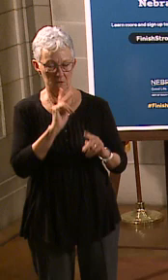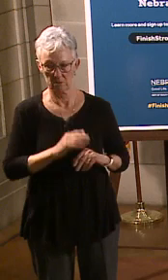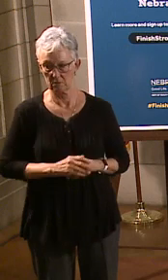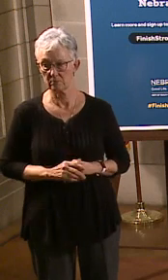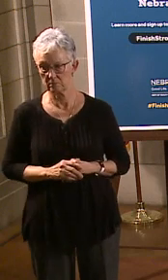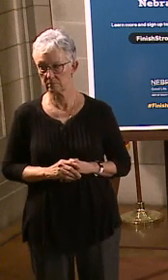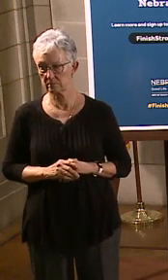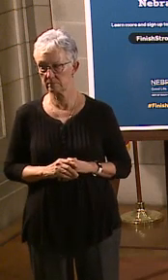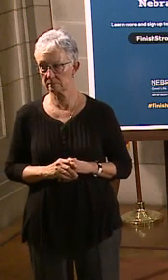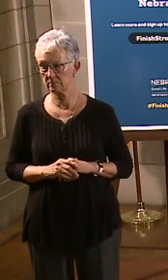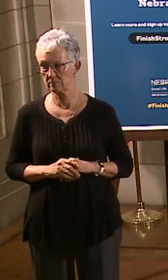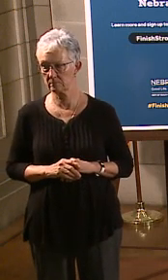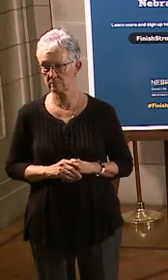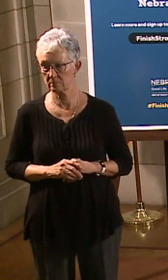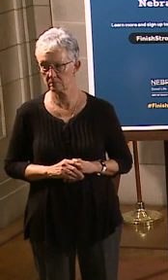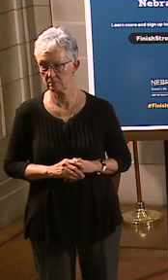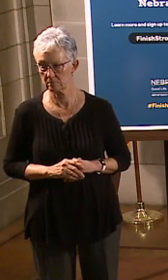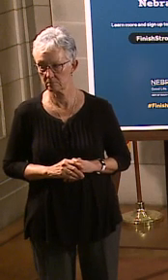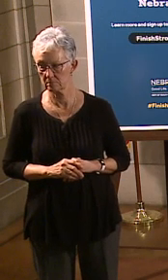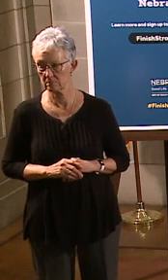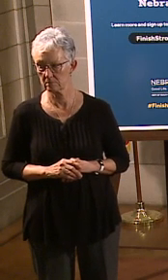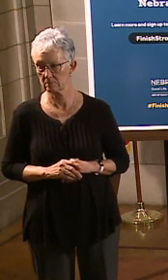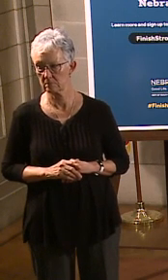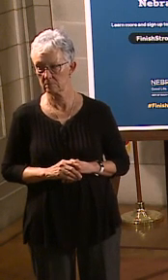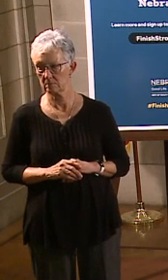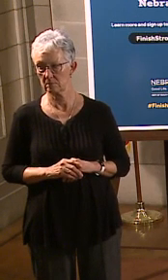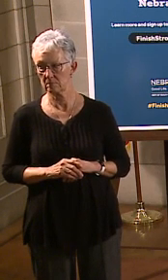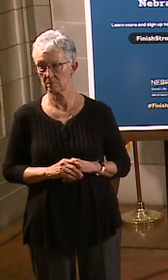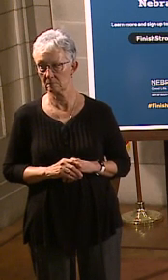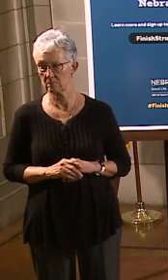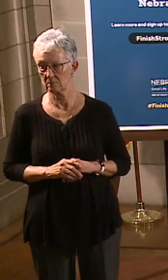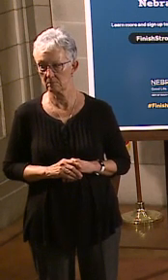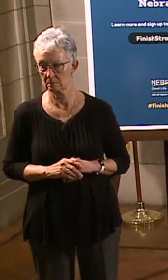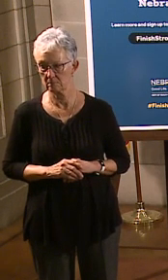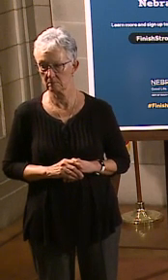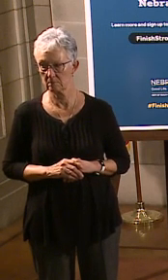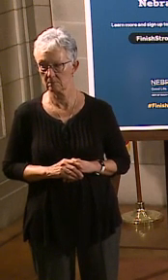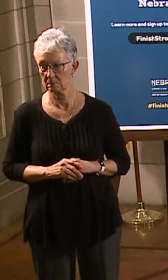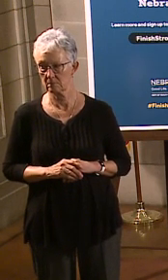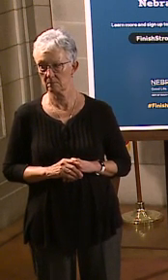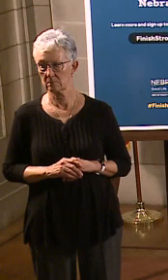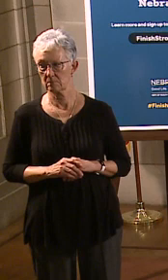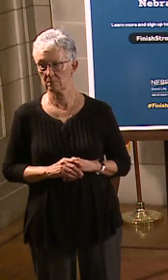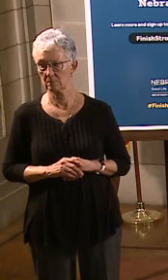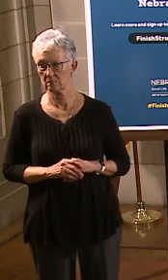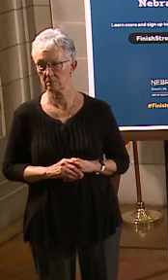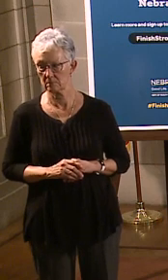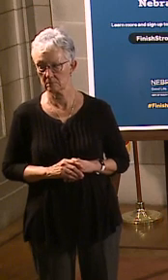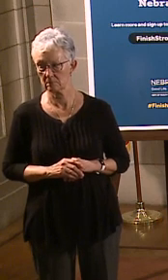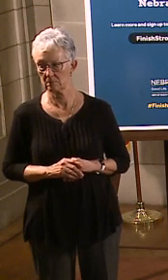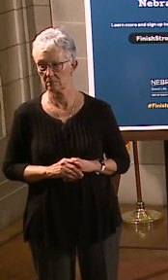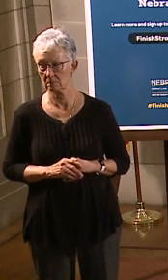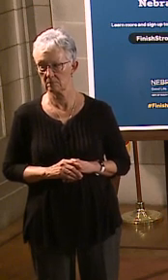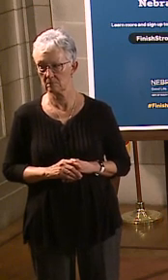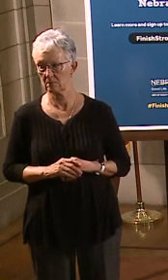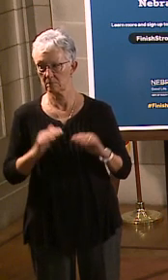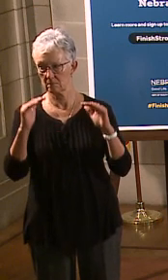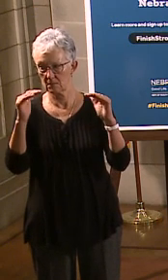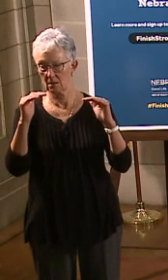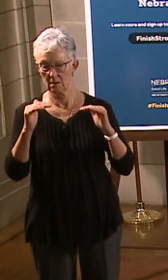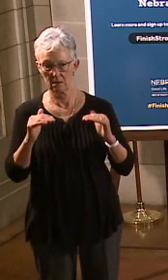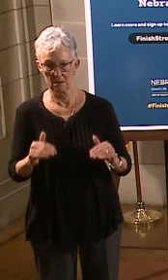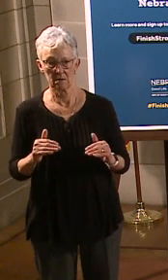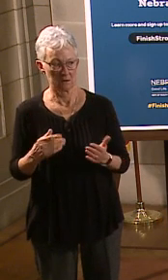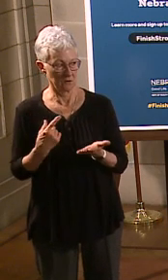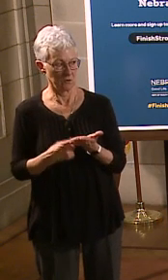vaccine. Her next question is, can you give more details on the different communications campaigns HHS is doing? And you might point her to the website that has the ads on